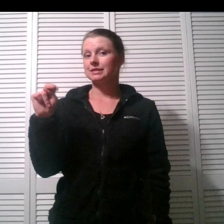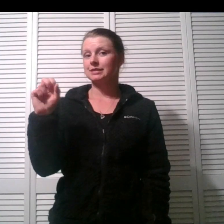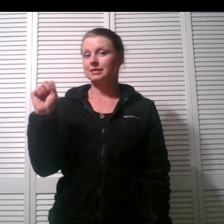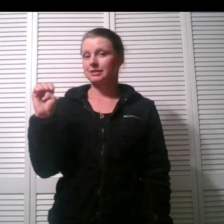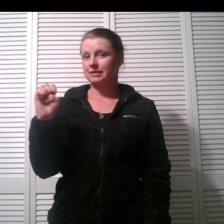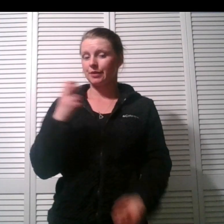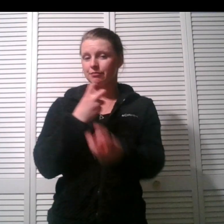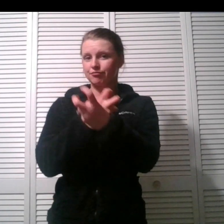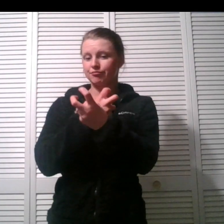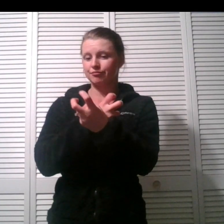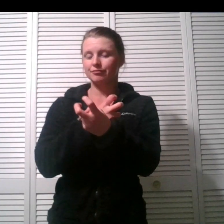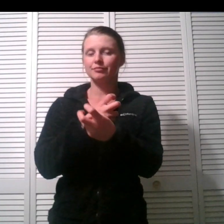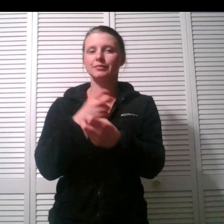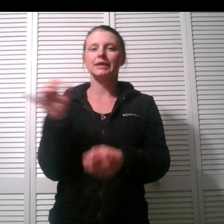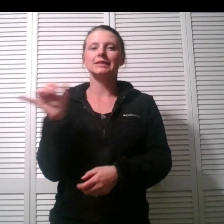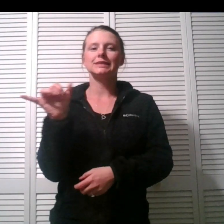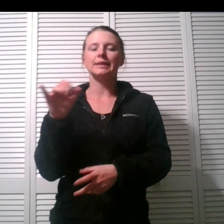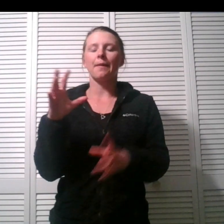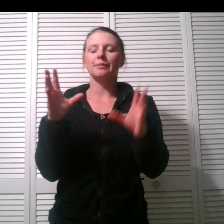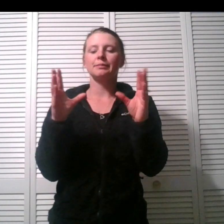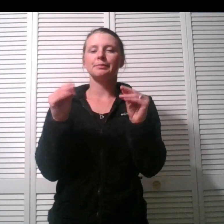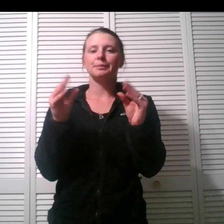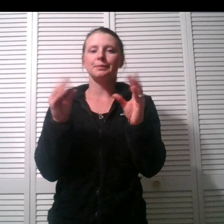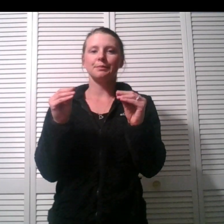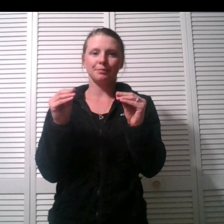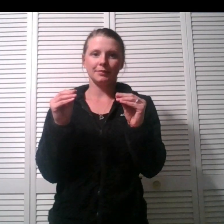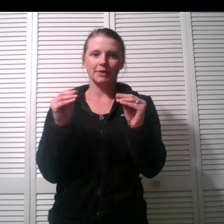contains many holes and crevices.